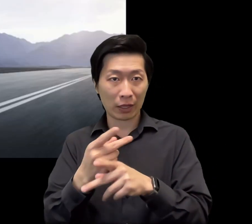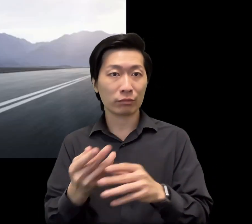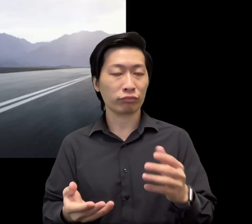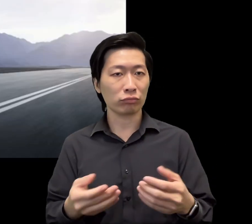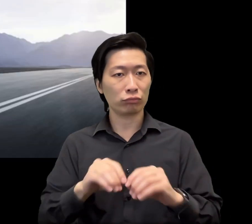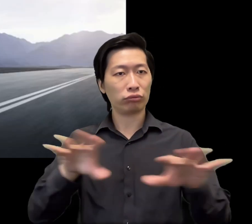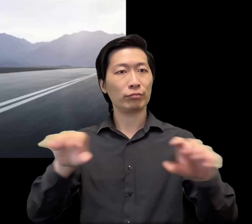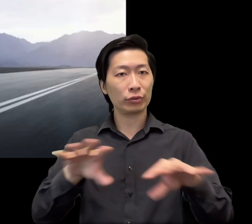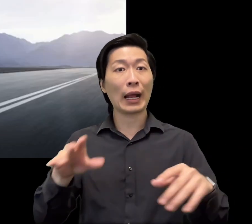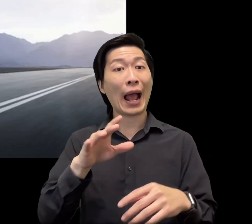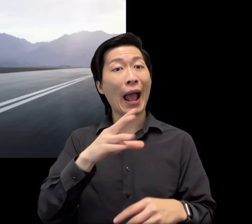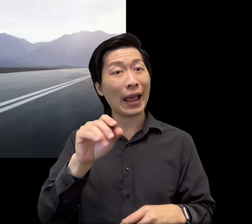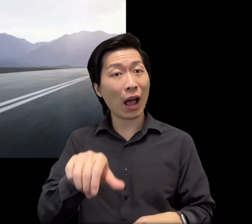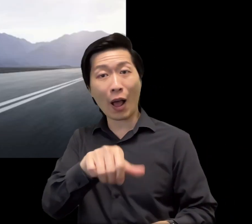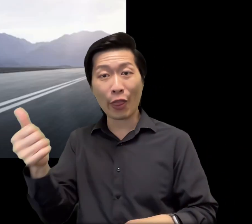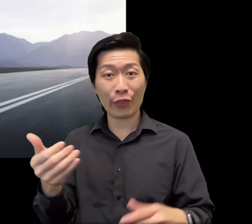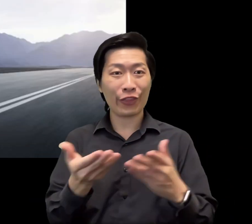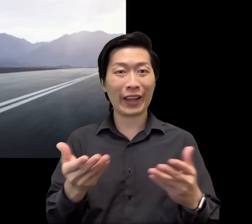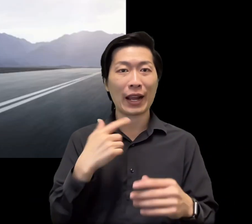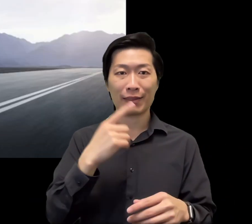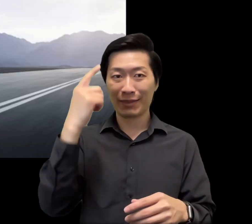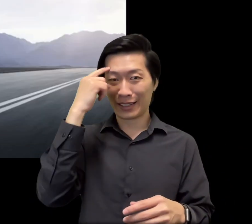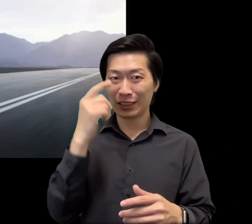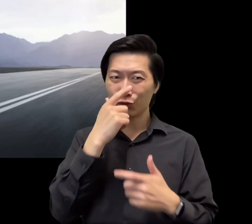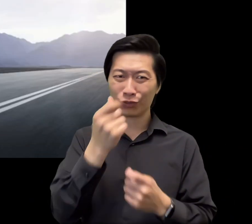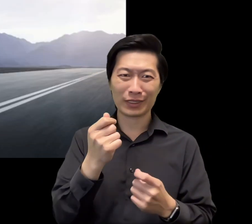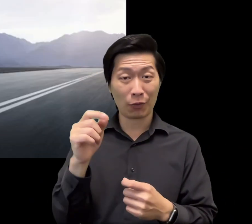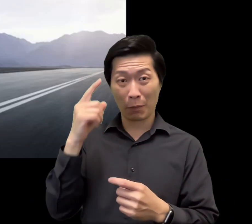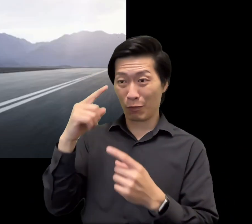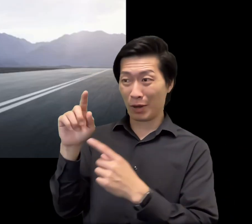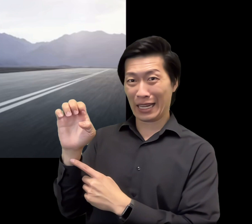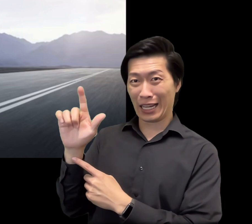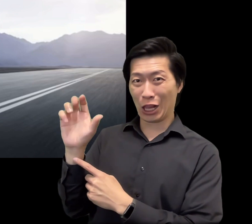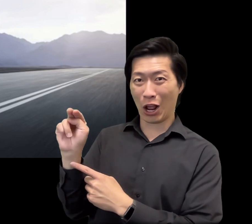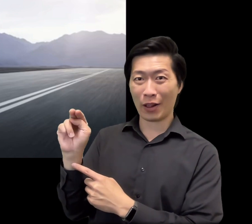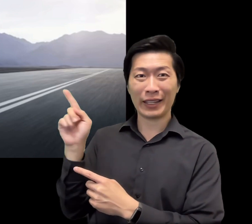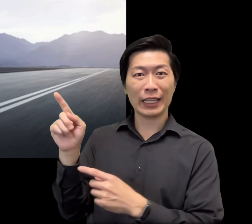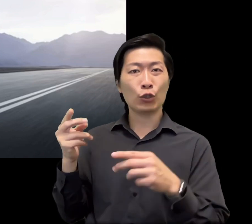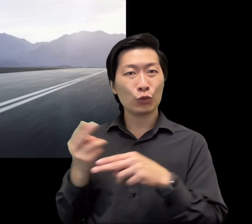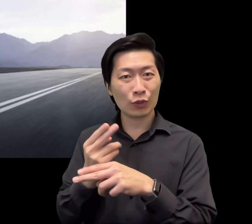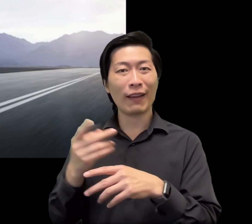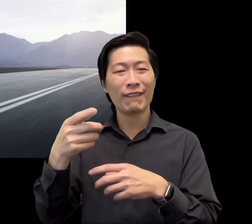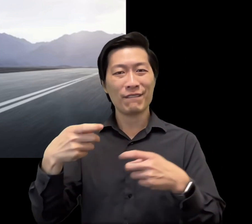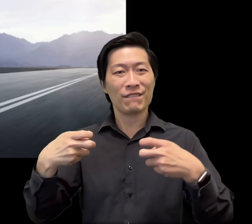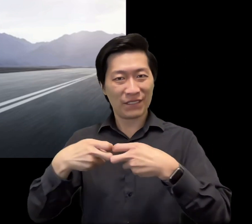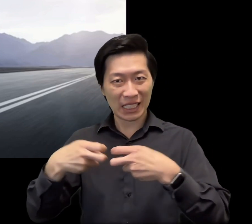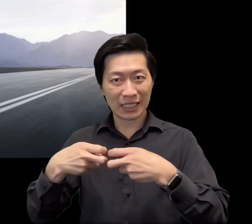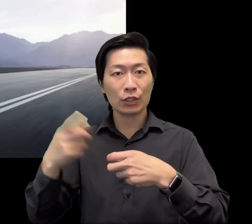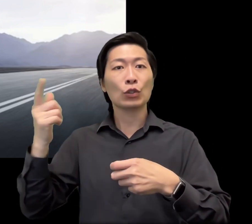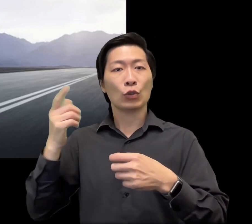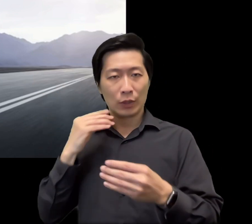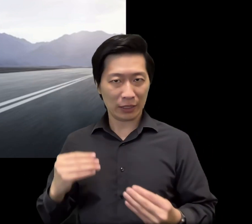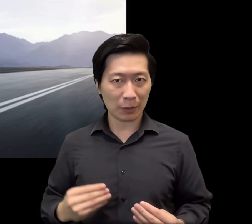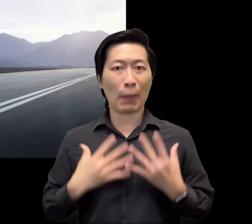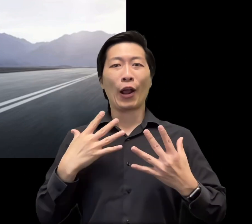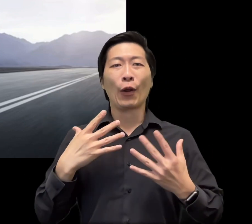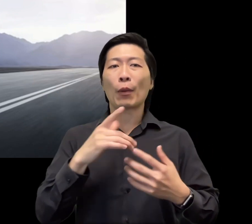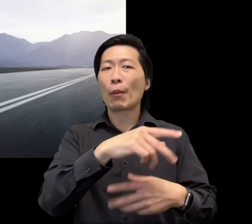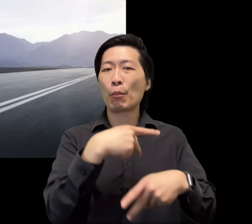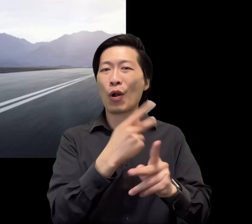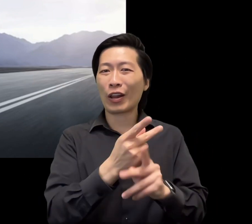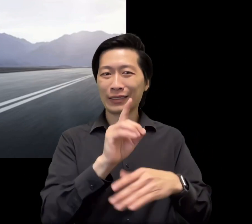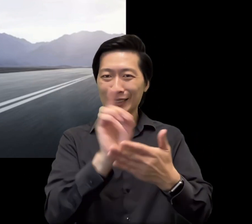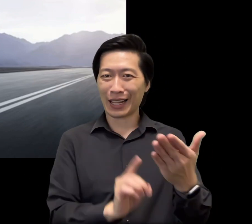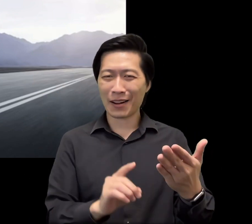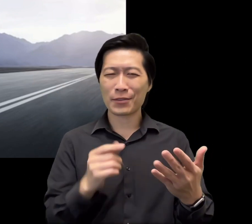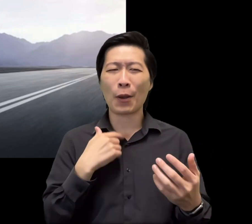come out. Okay, this is the other thing that I think is so interesting about Elon Musk's. He uses physics to inspire product